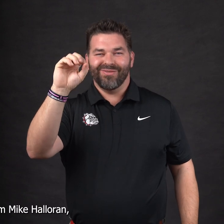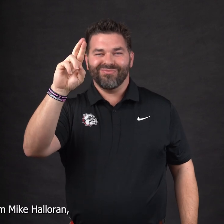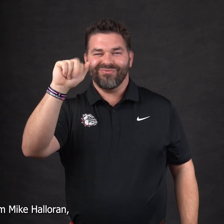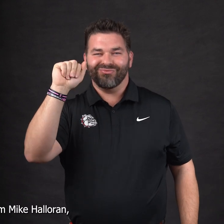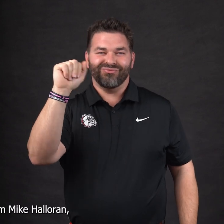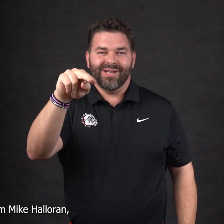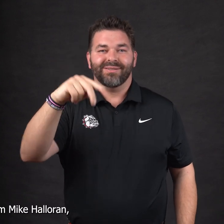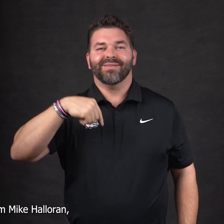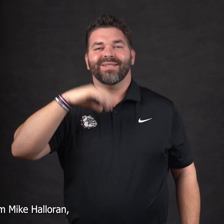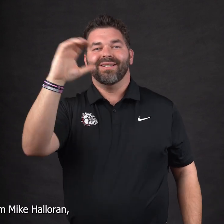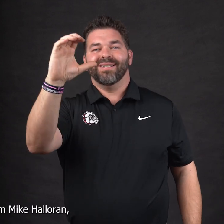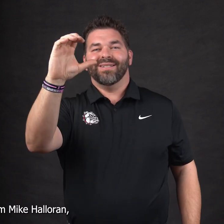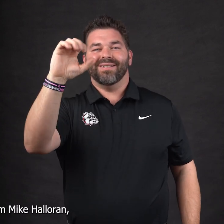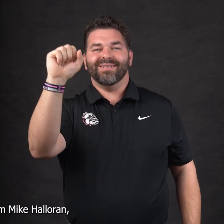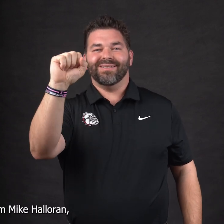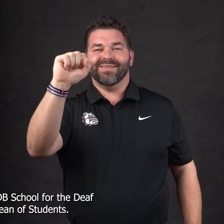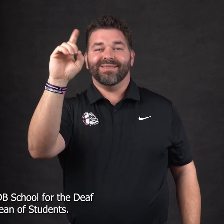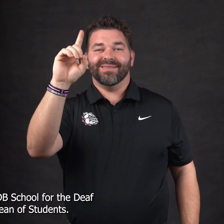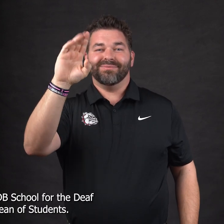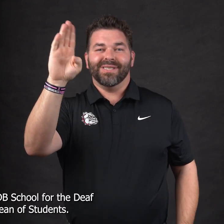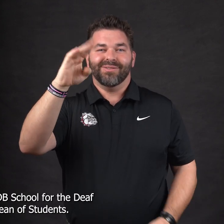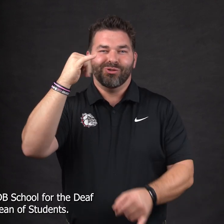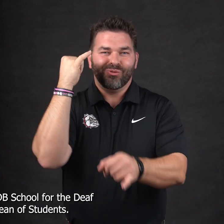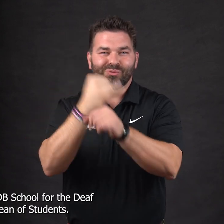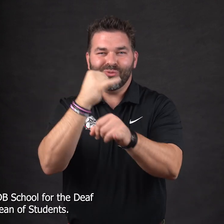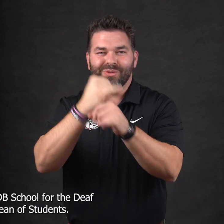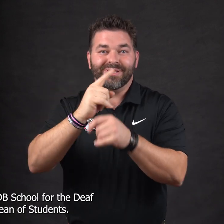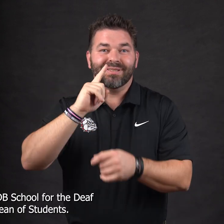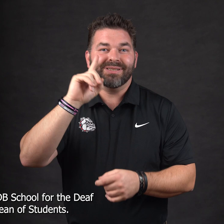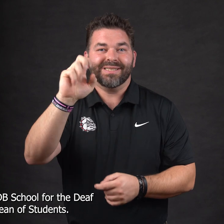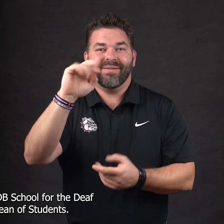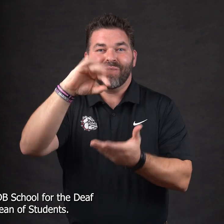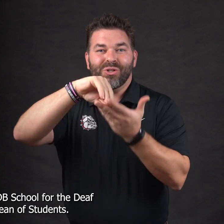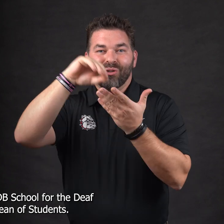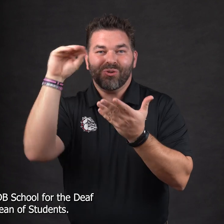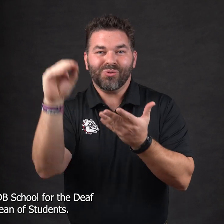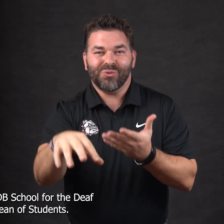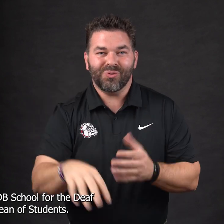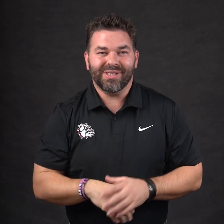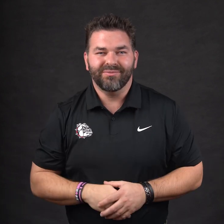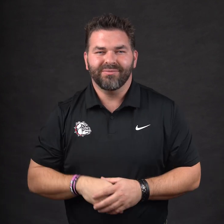I'm Mike Halloran, the CSDB School for the Deaf Dean of Students.